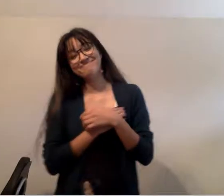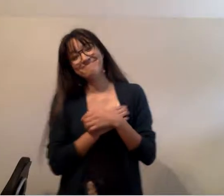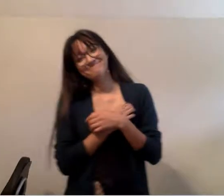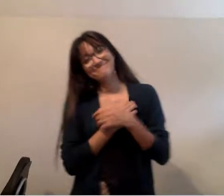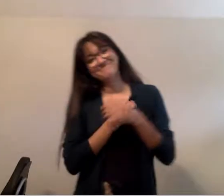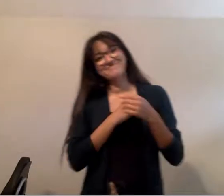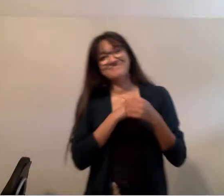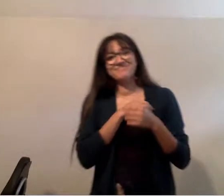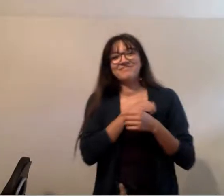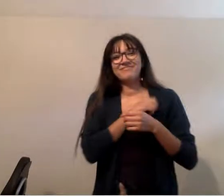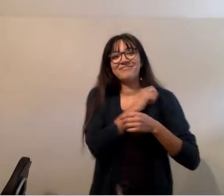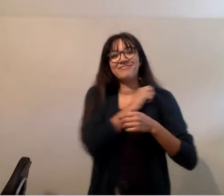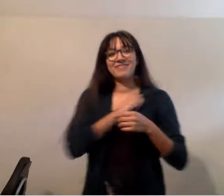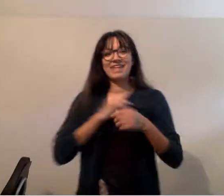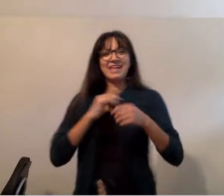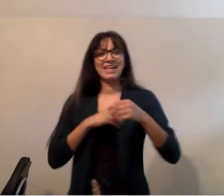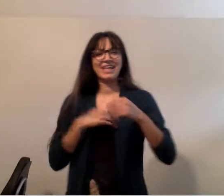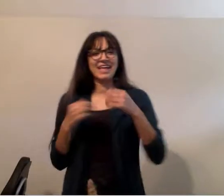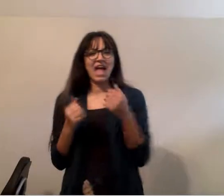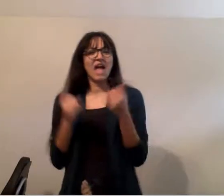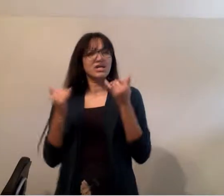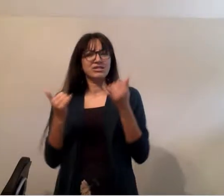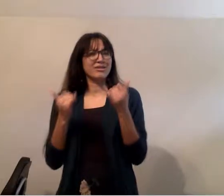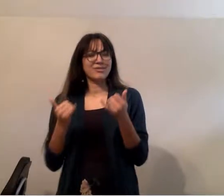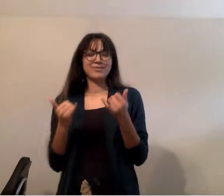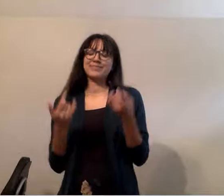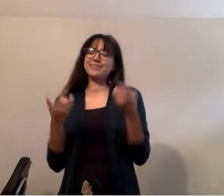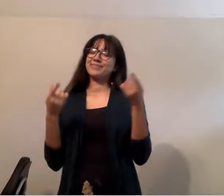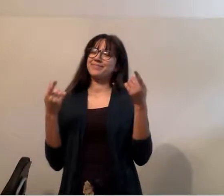Now, what is going on here?